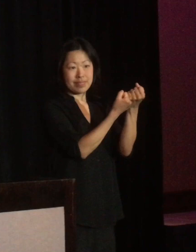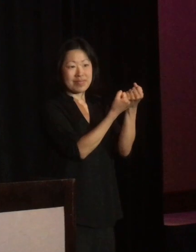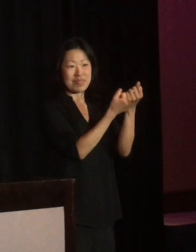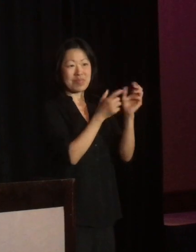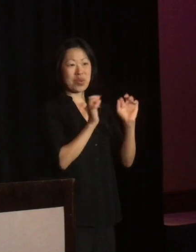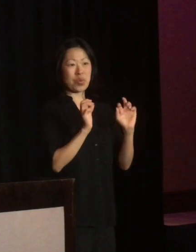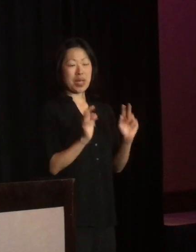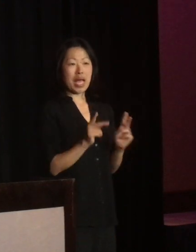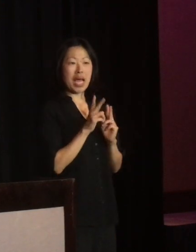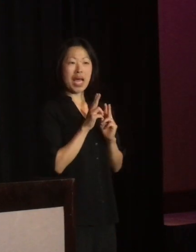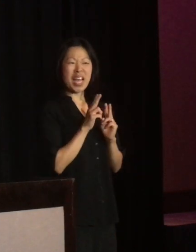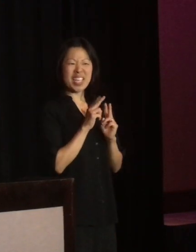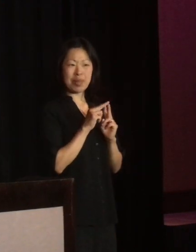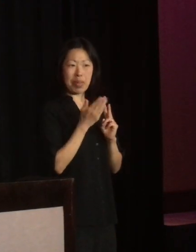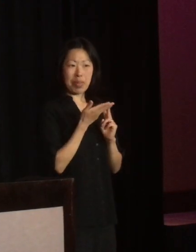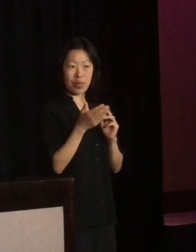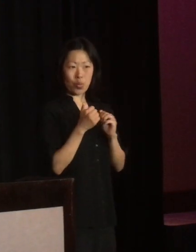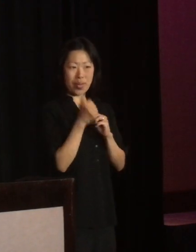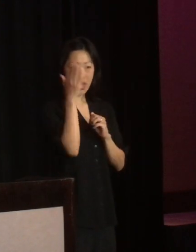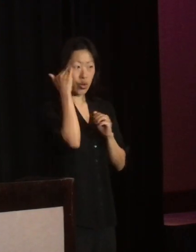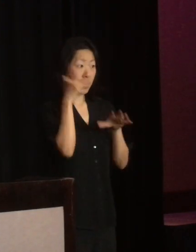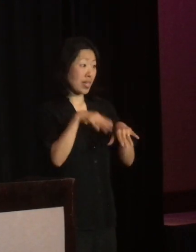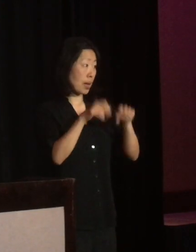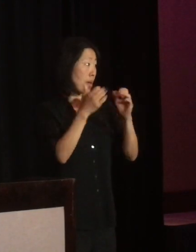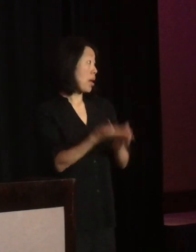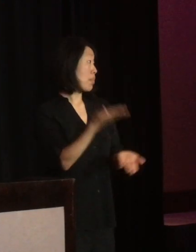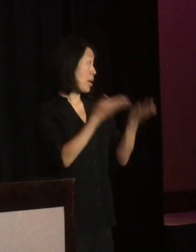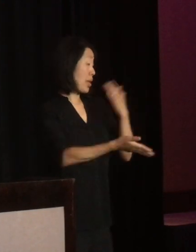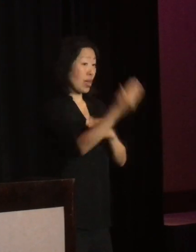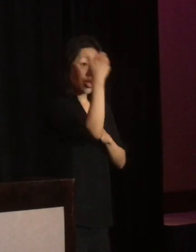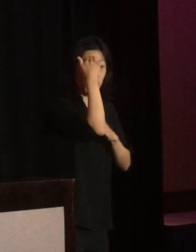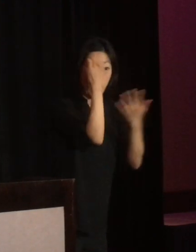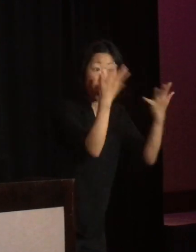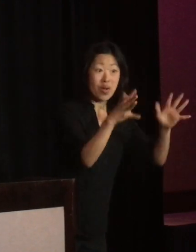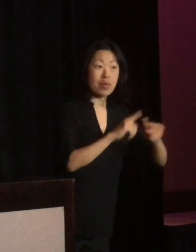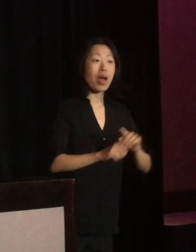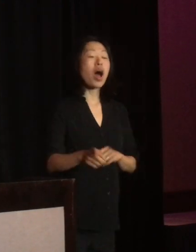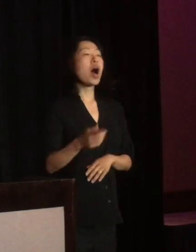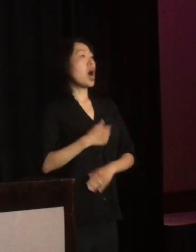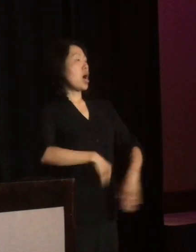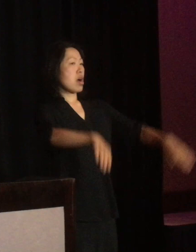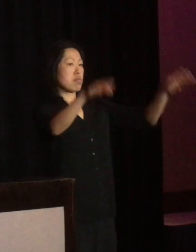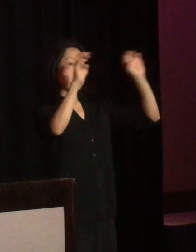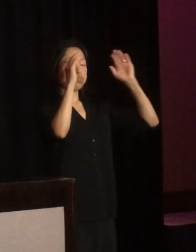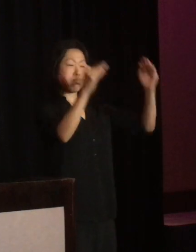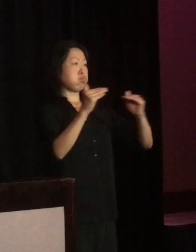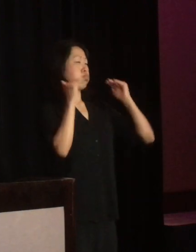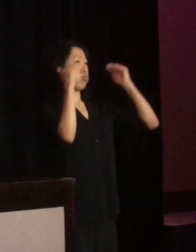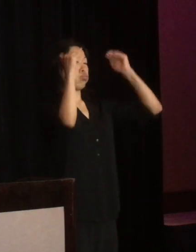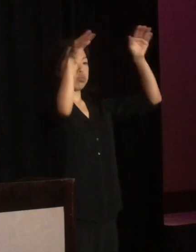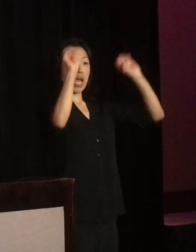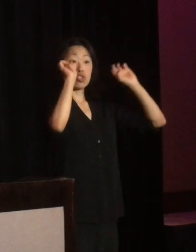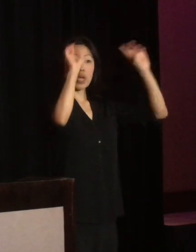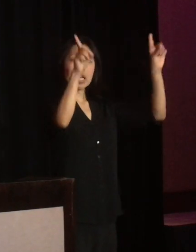Korean adoptees, and maybe you guys already know this, but we are highly educated. We're very, very